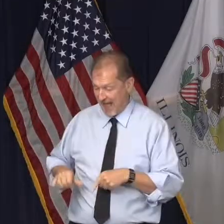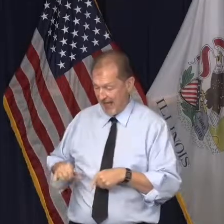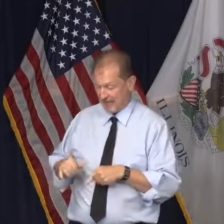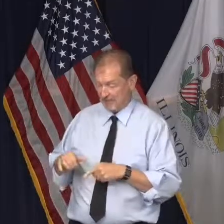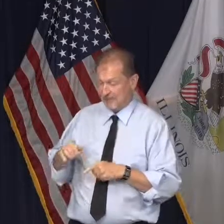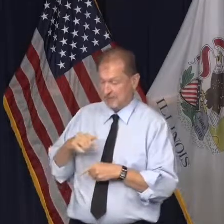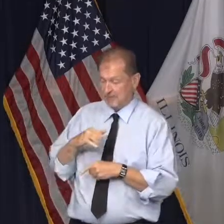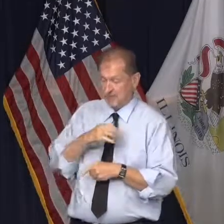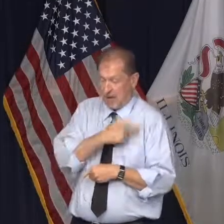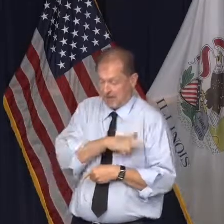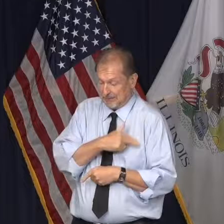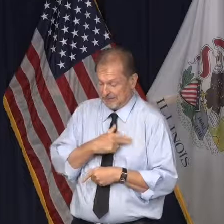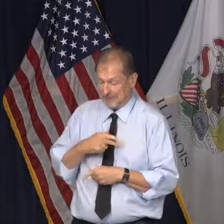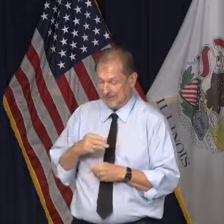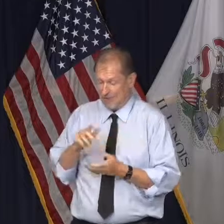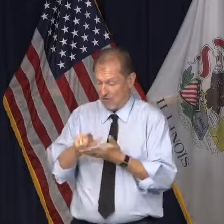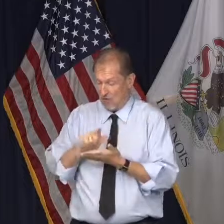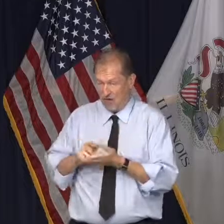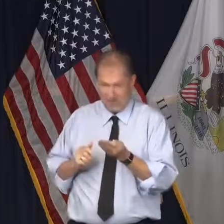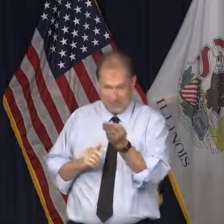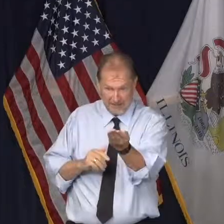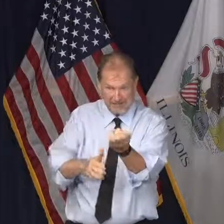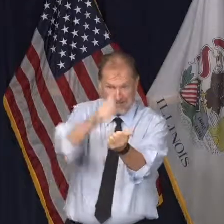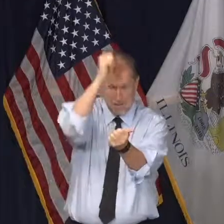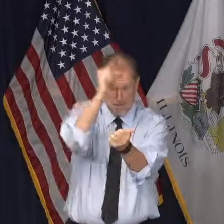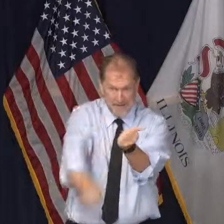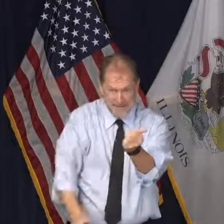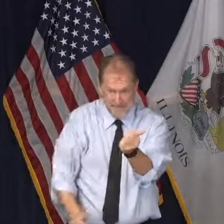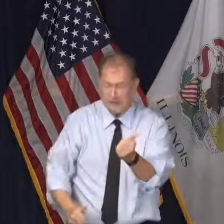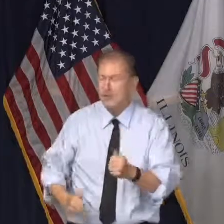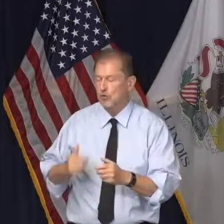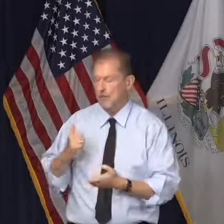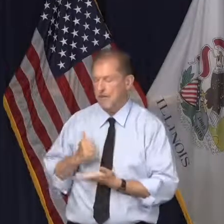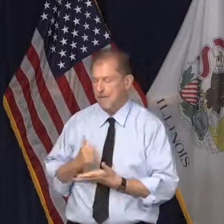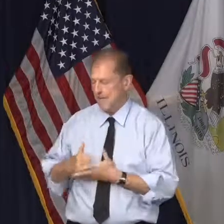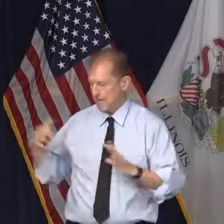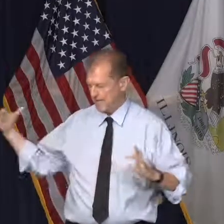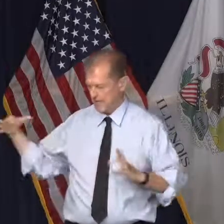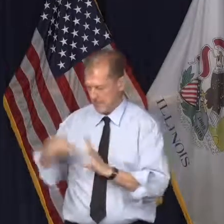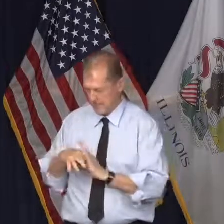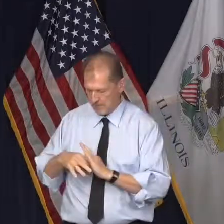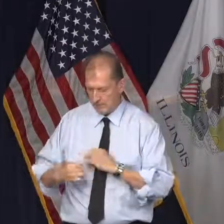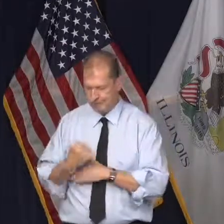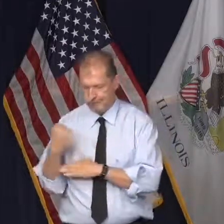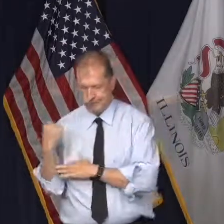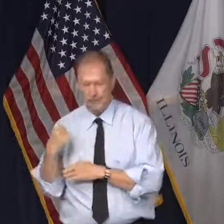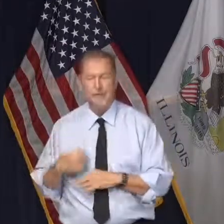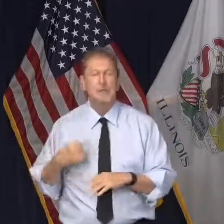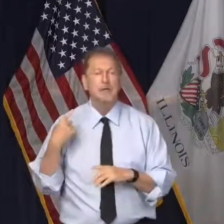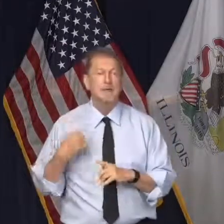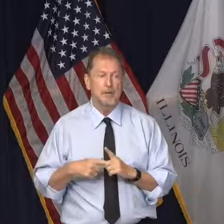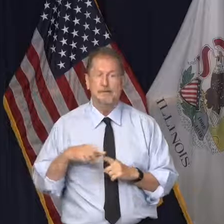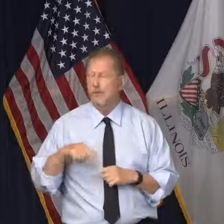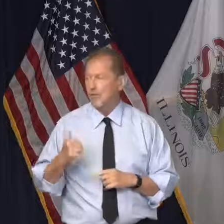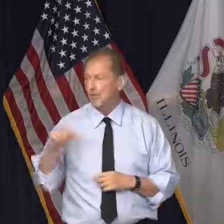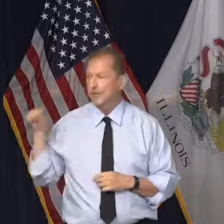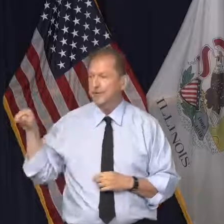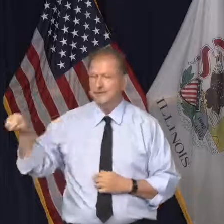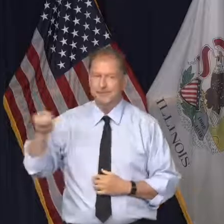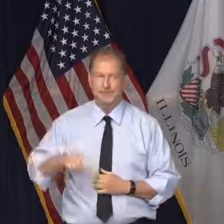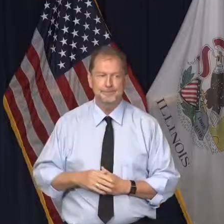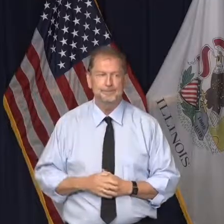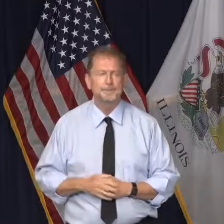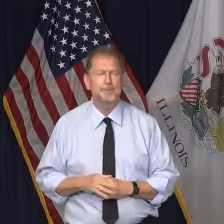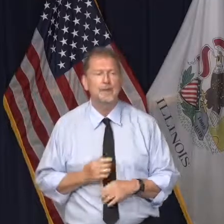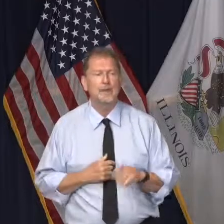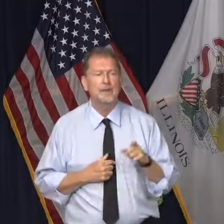session. I'm very hopeful that it will, and I think that might be of assistance certainly to the other institutions and perhaps to Mercy as well. One more. Is there